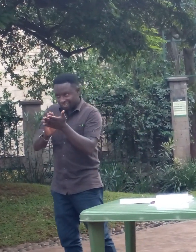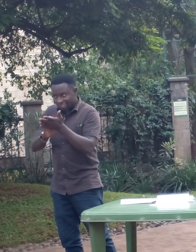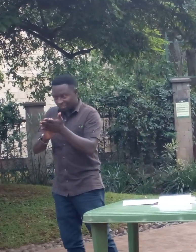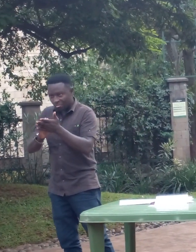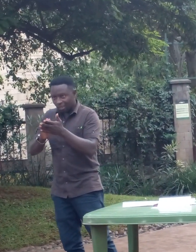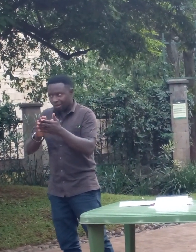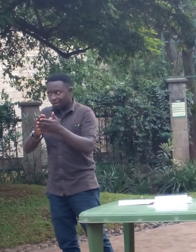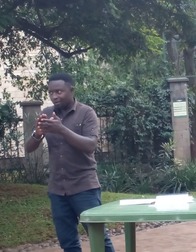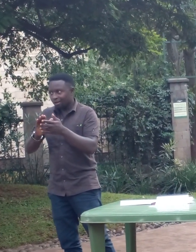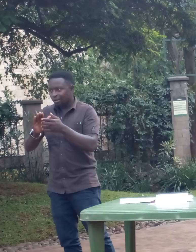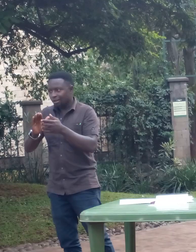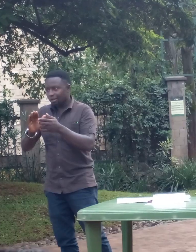My comments.